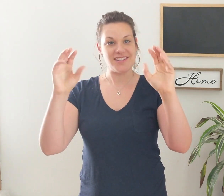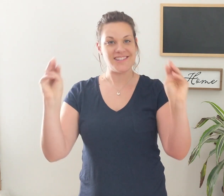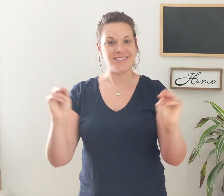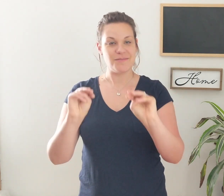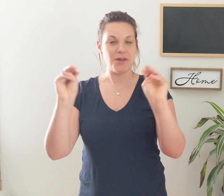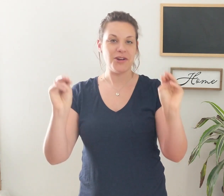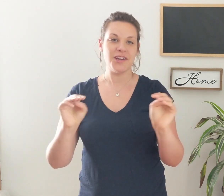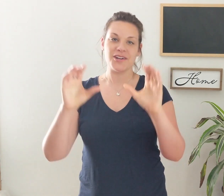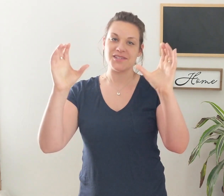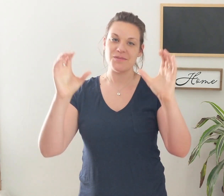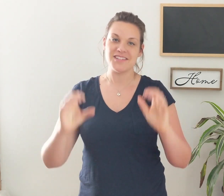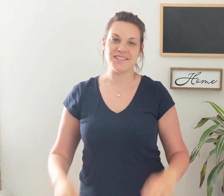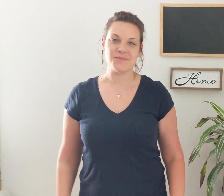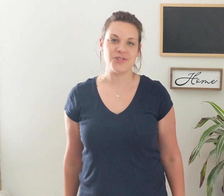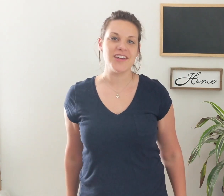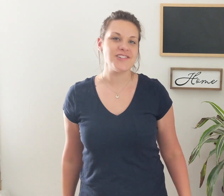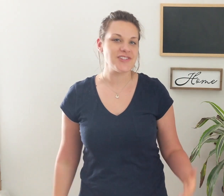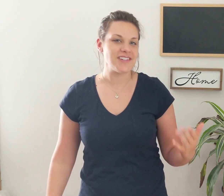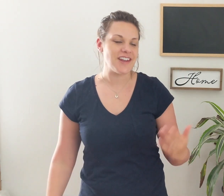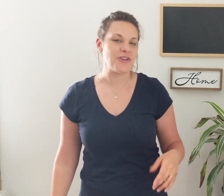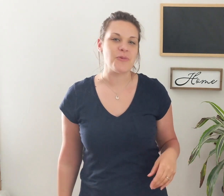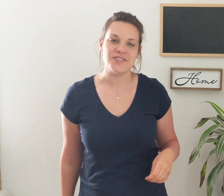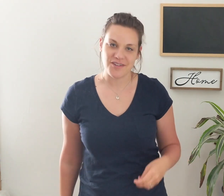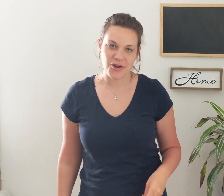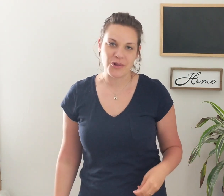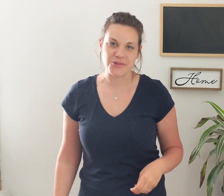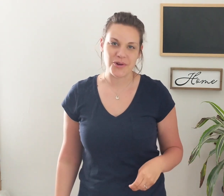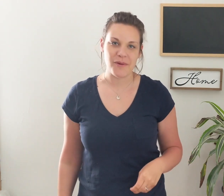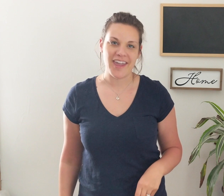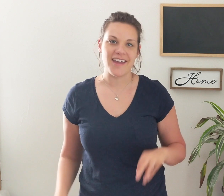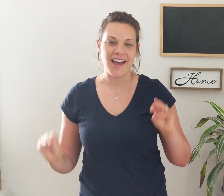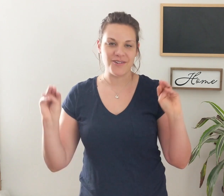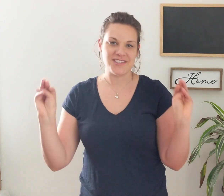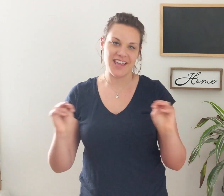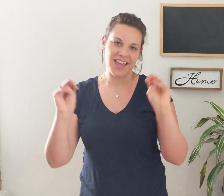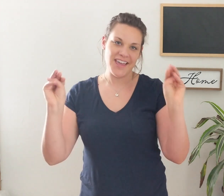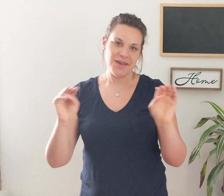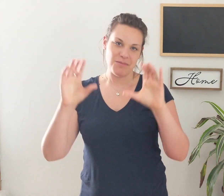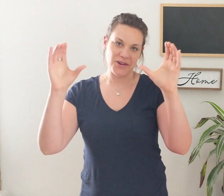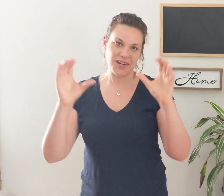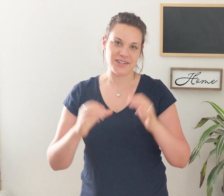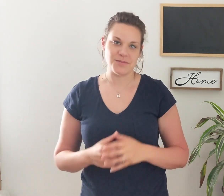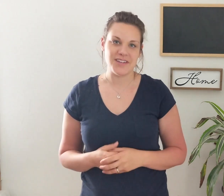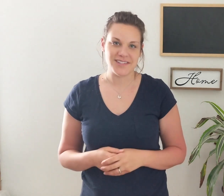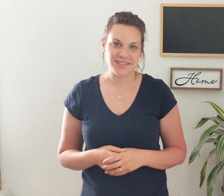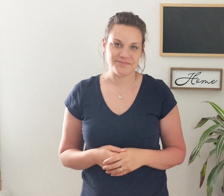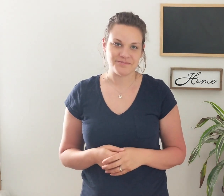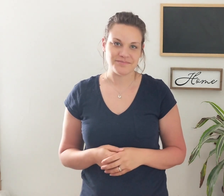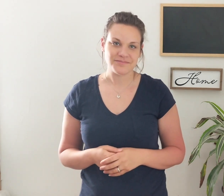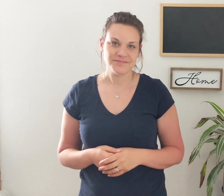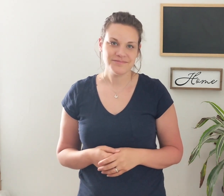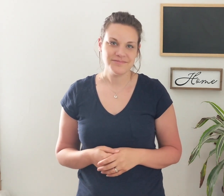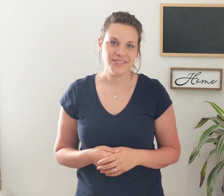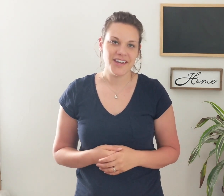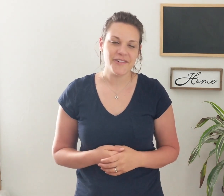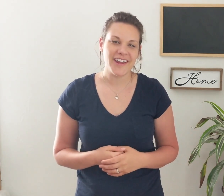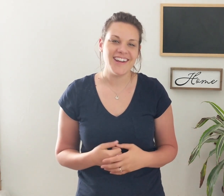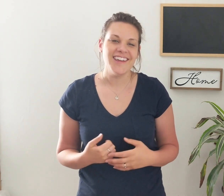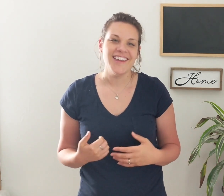Christmas, Merry Christmas. So that is just another more deaf cultural way on how to say Merry Christmas. All right,